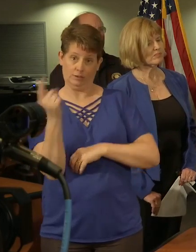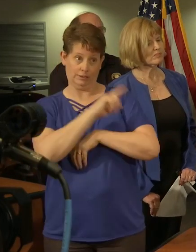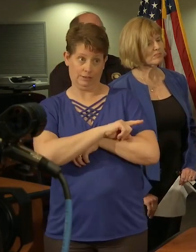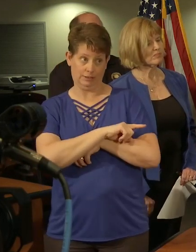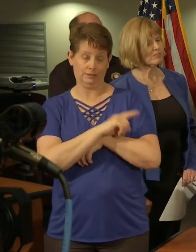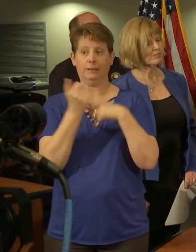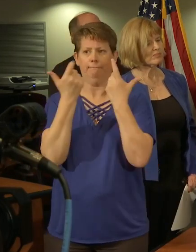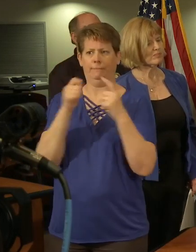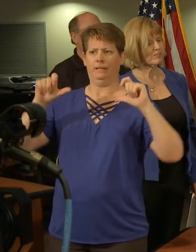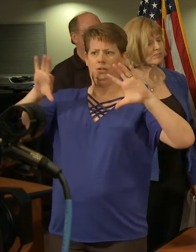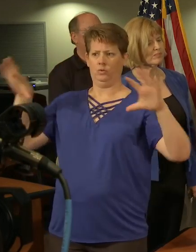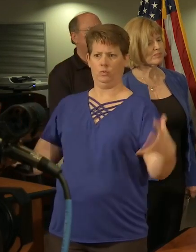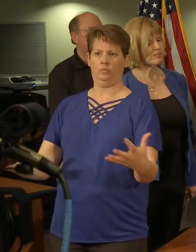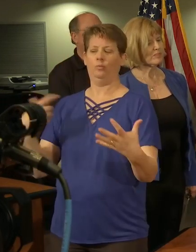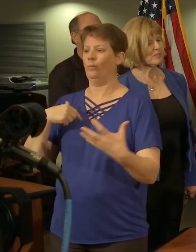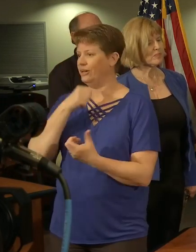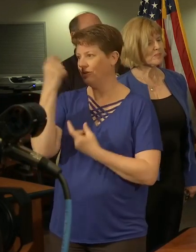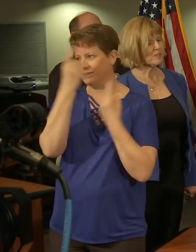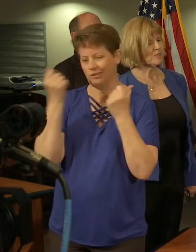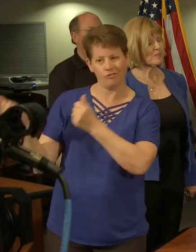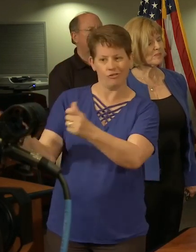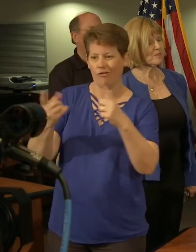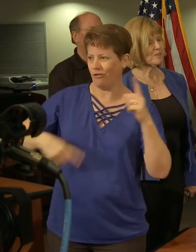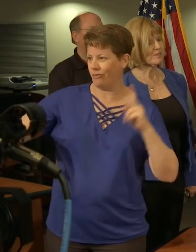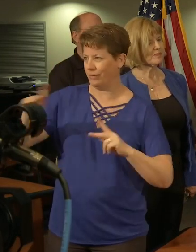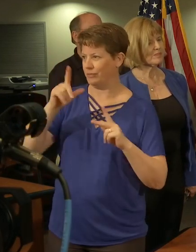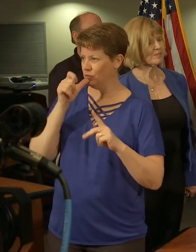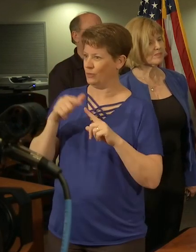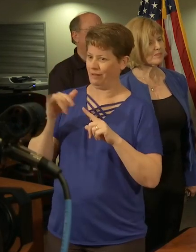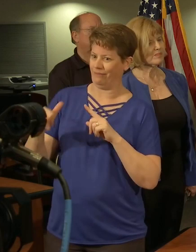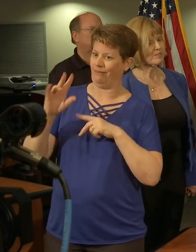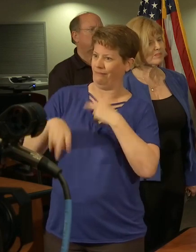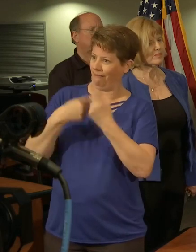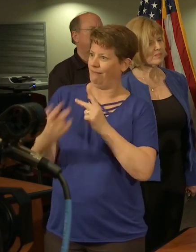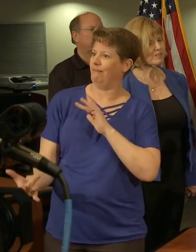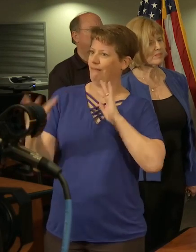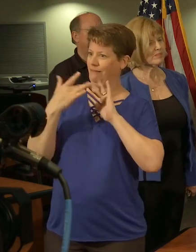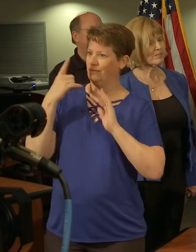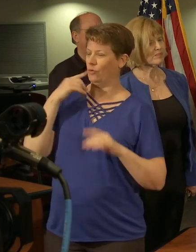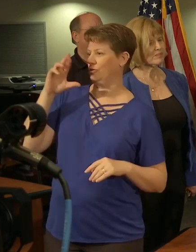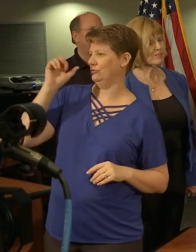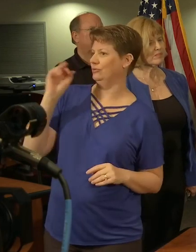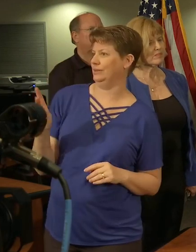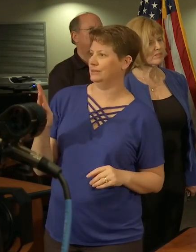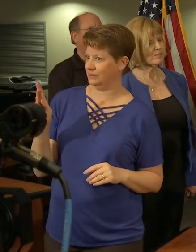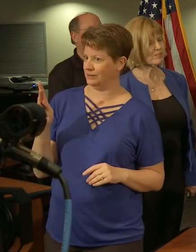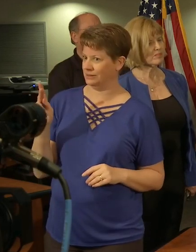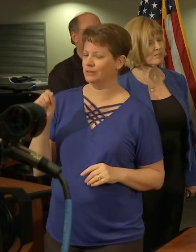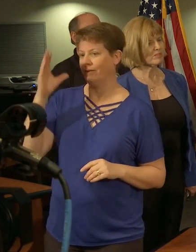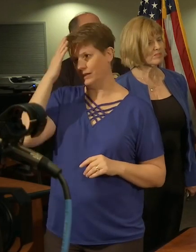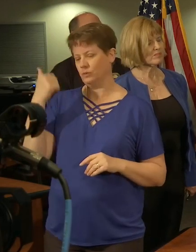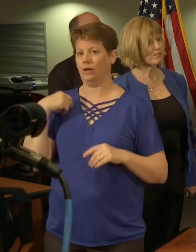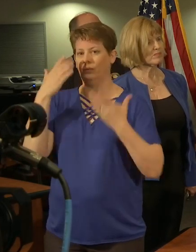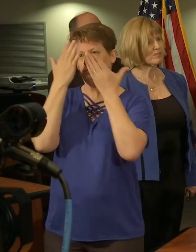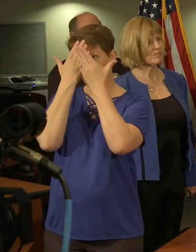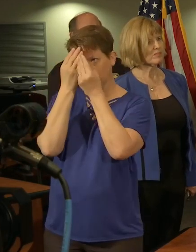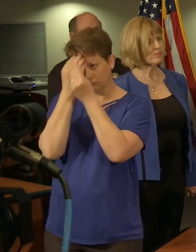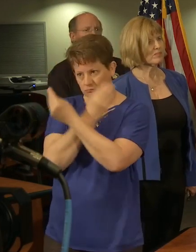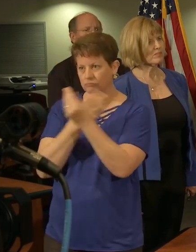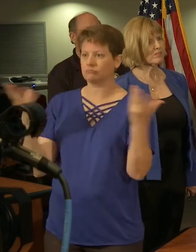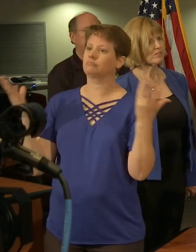group settings, we do not consider all those individuals to be close contacts, to be at risk. So that's why we give general community